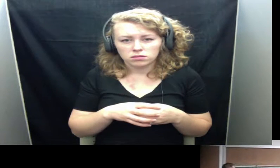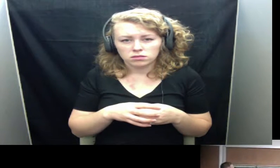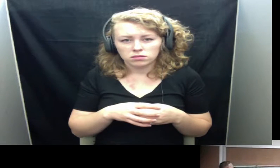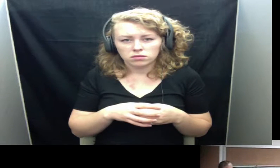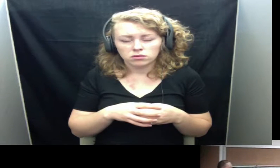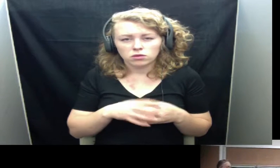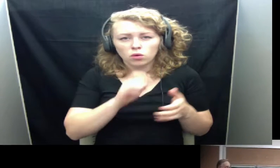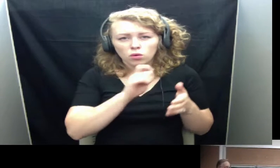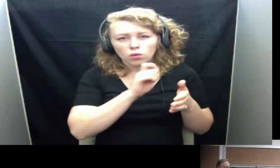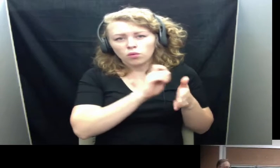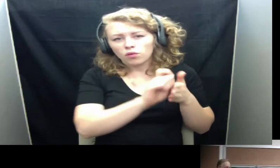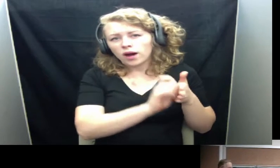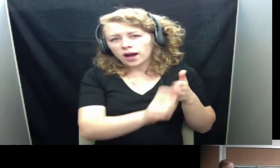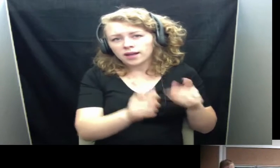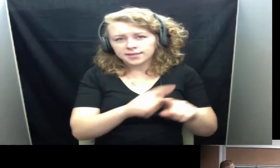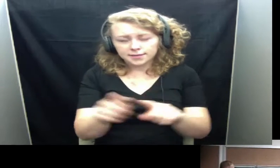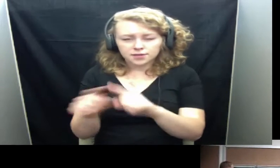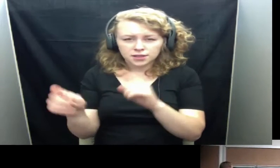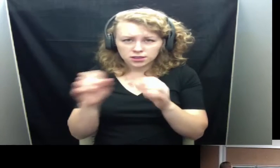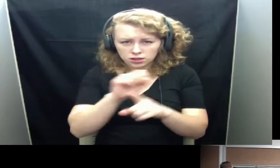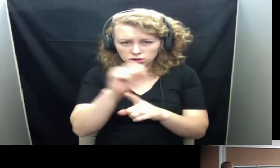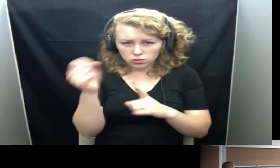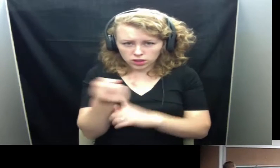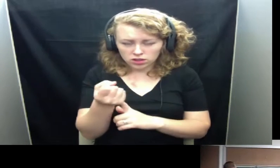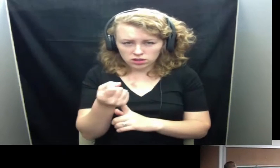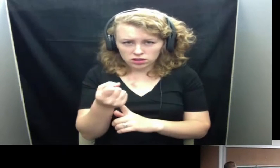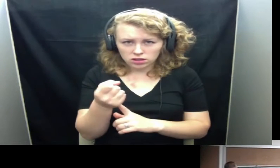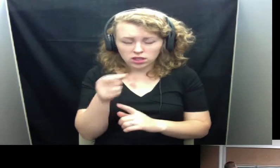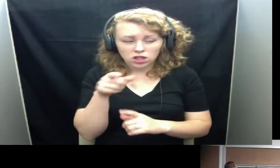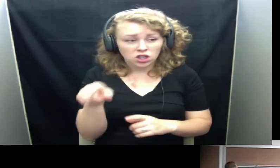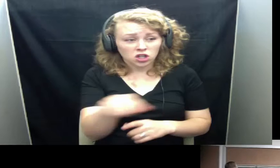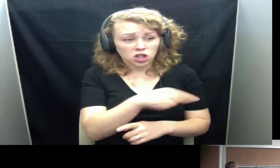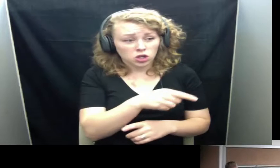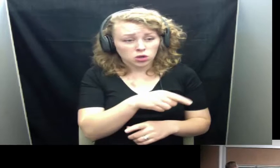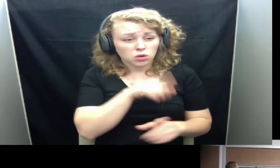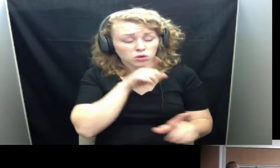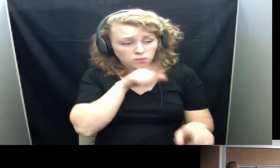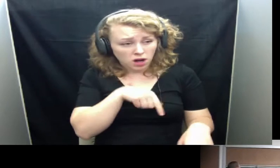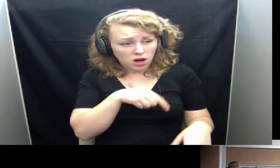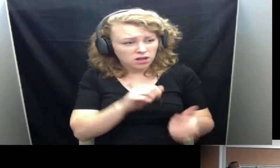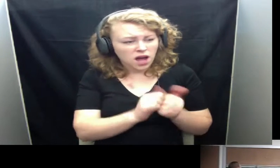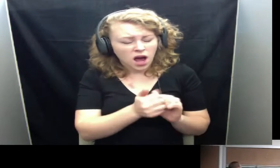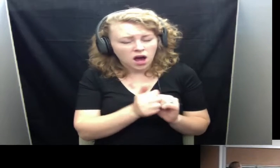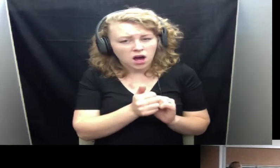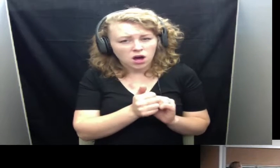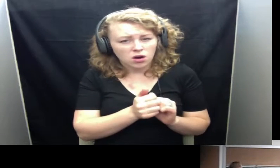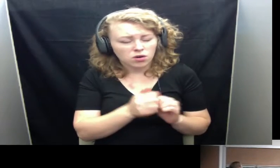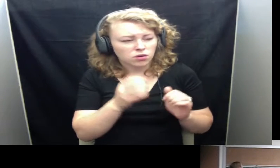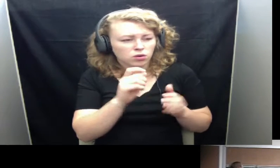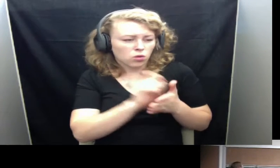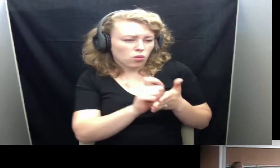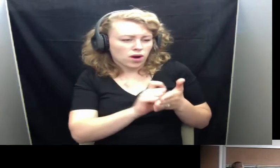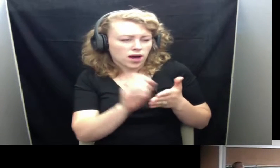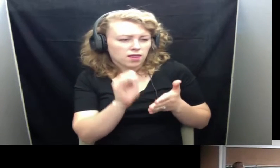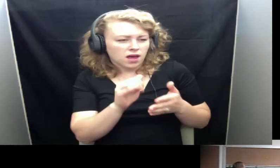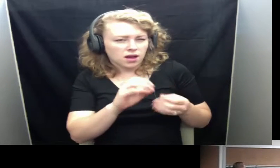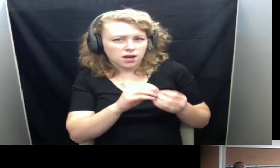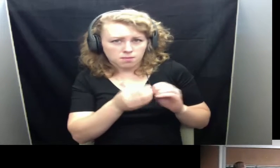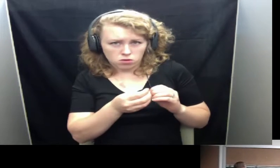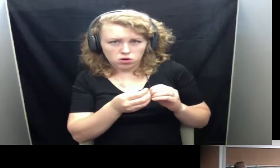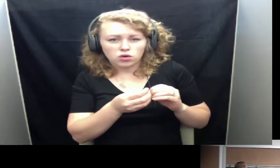me how to express the number. And we just talked about a thermometer, 25 degrees